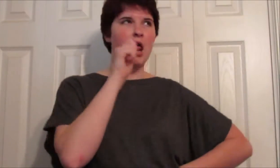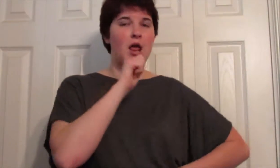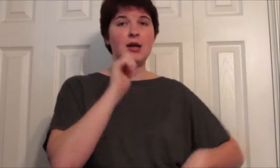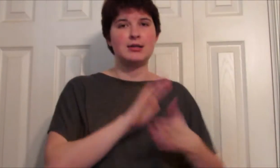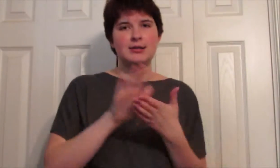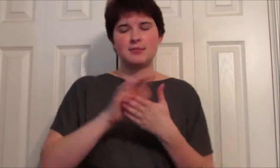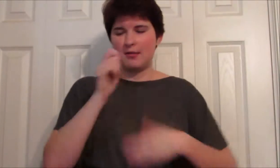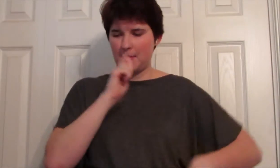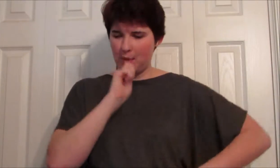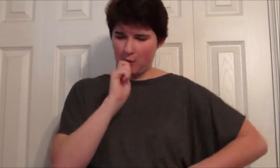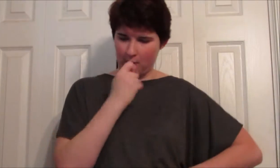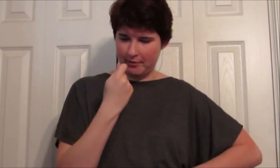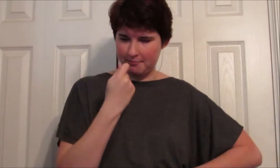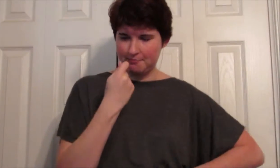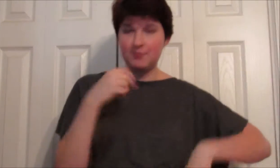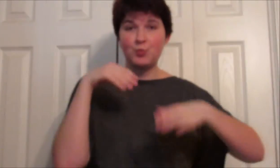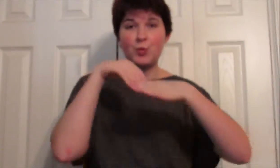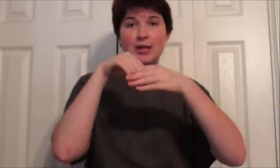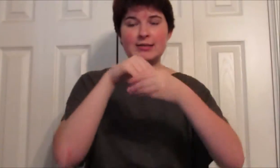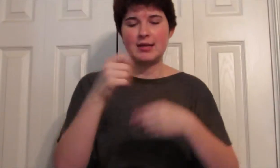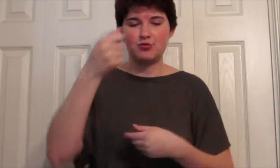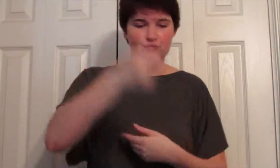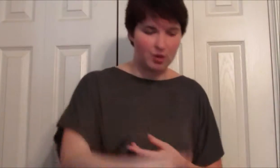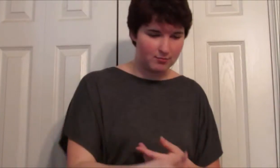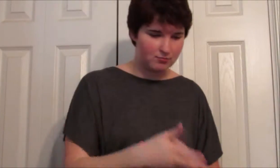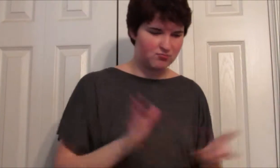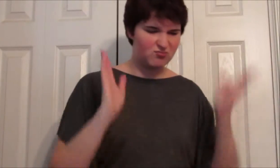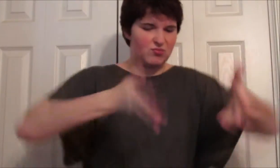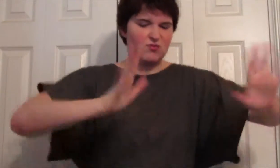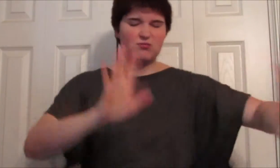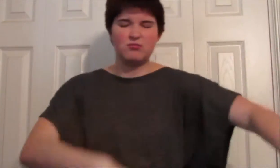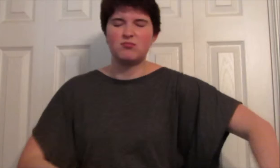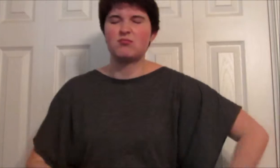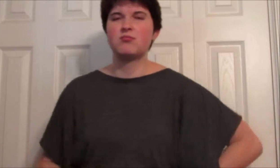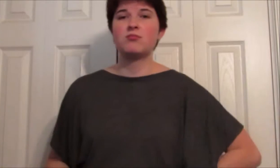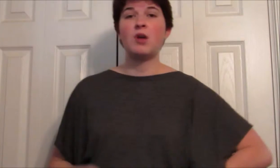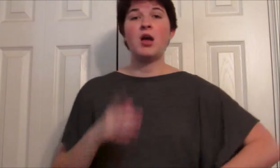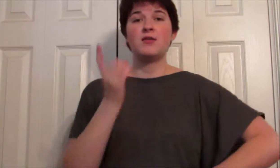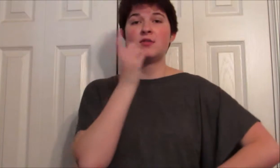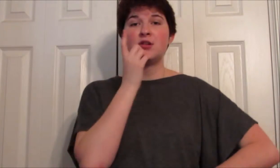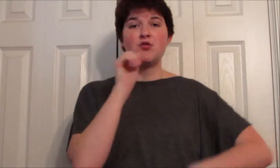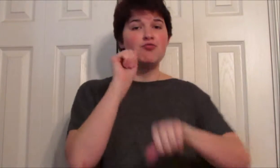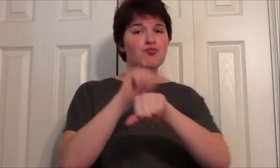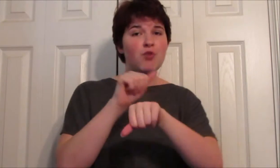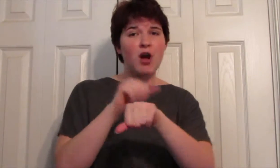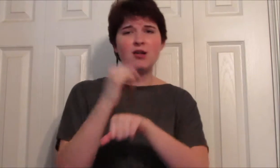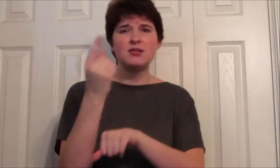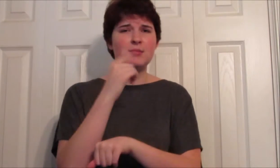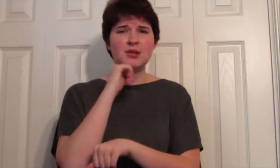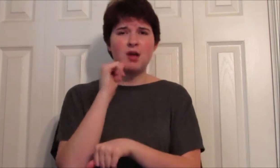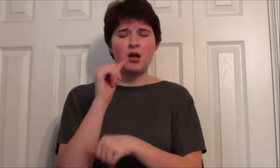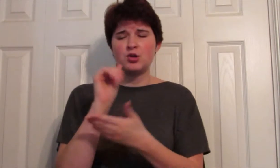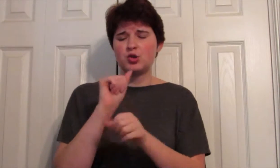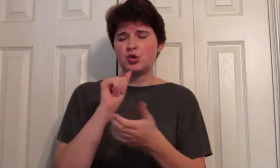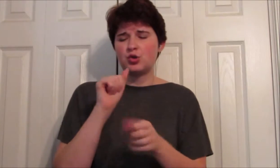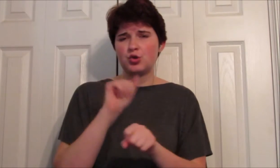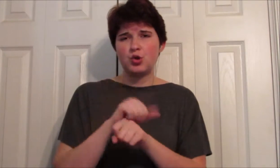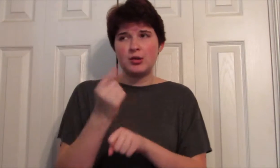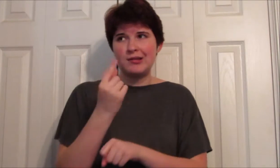continue slurping it until it's clean again, then bring it inside and drop it on the rug. For dinner, a rock, a pebble, or an uncooked bean, which should be thrust up